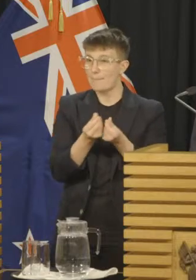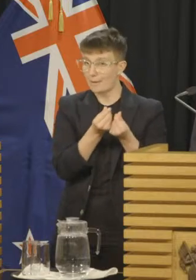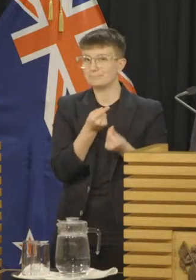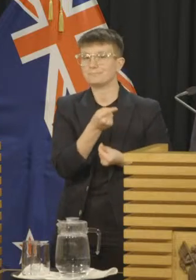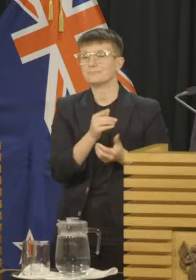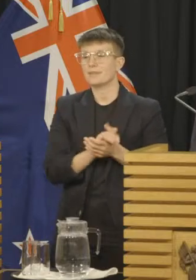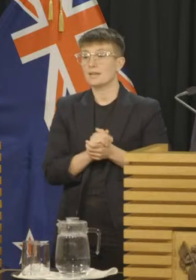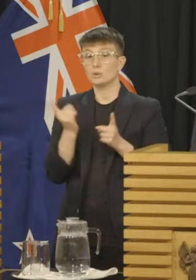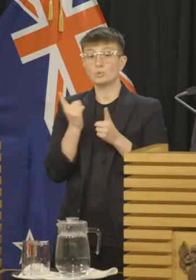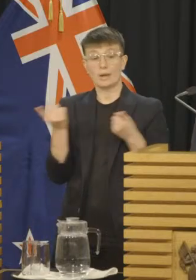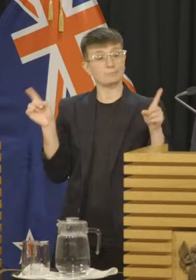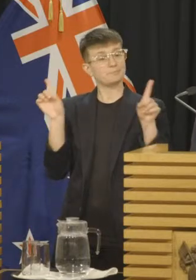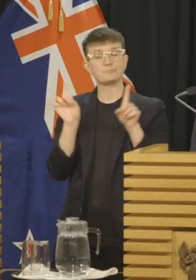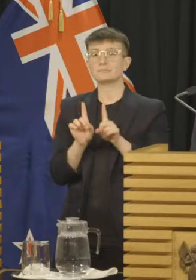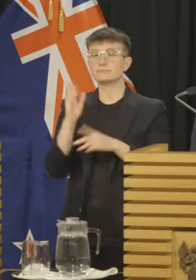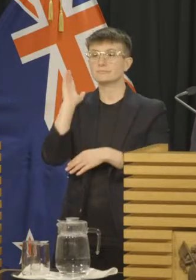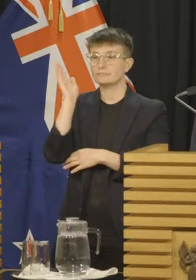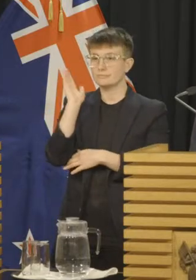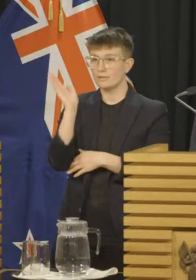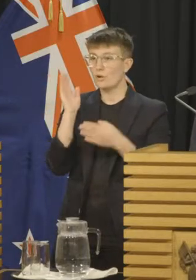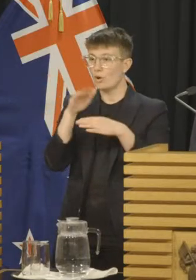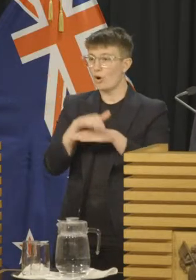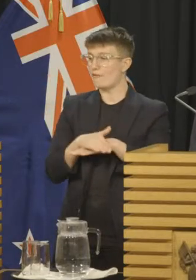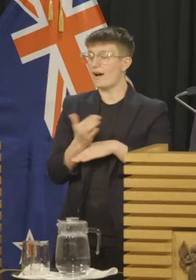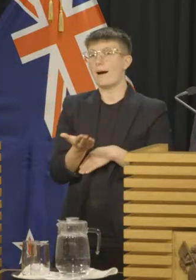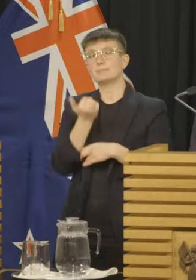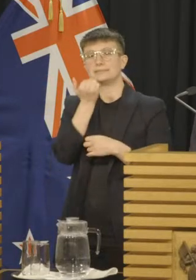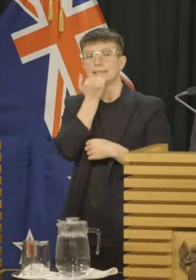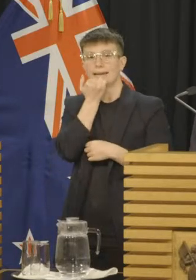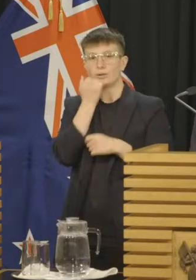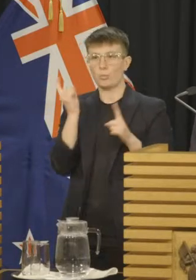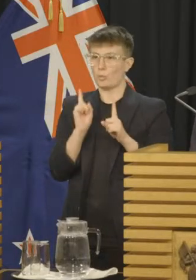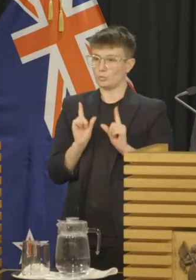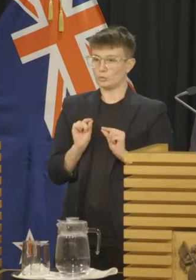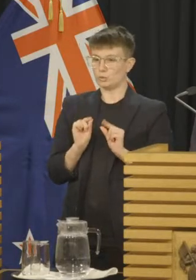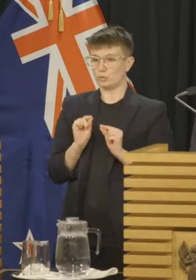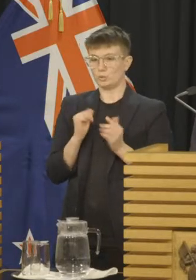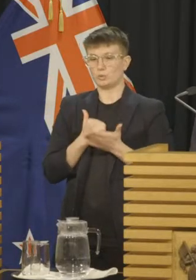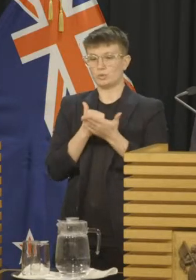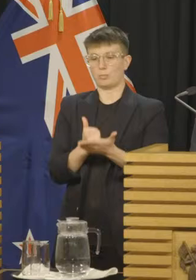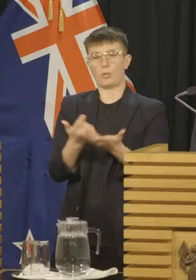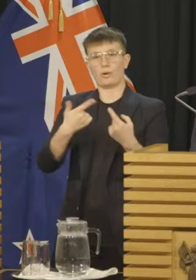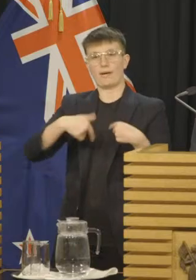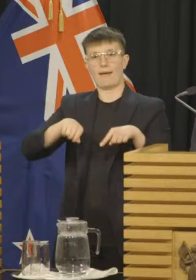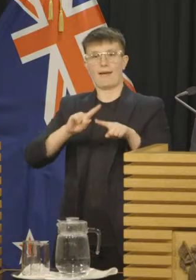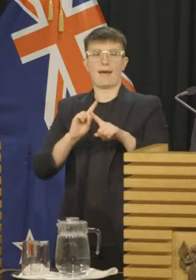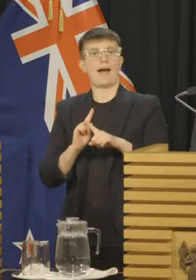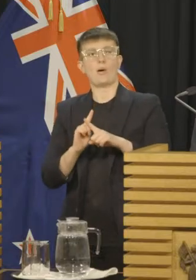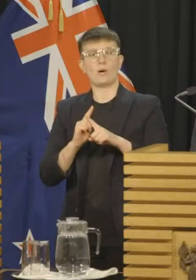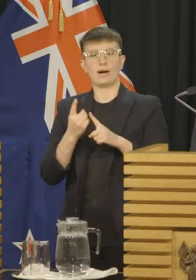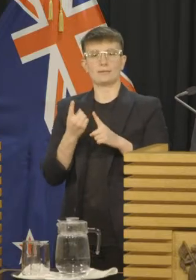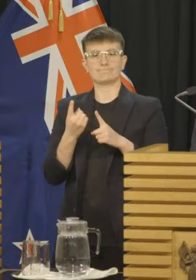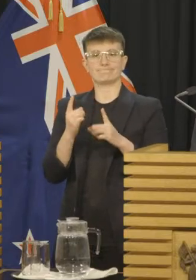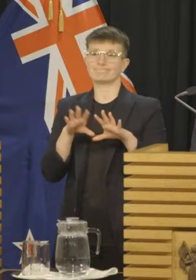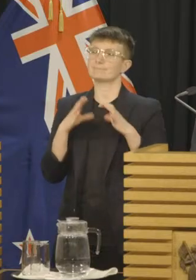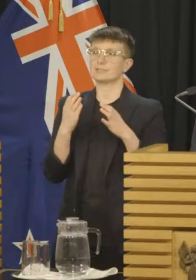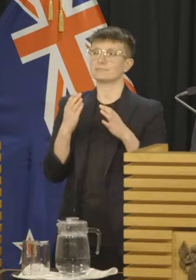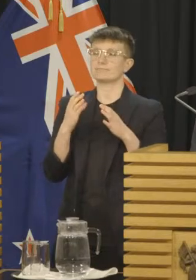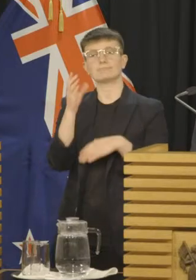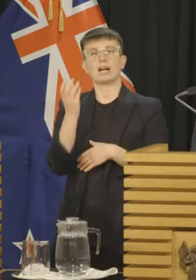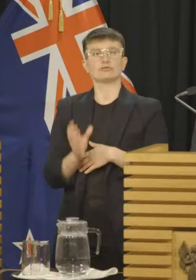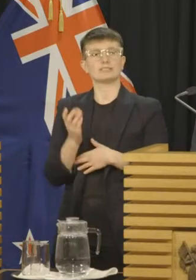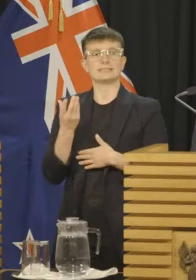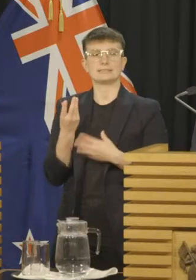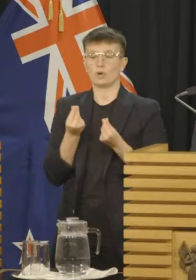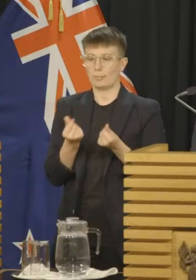to support our education sector. New Zealand's position on COVID when compared to the world is one that has put us